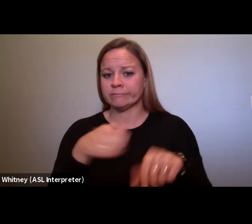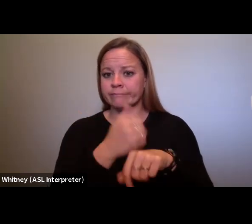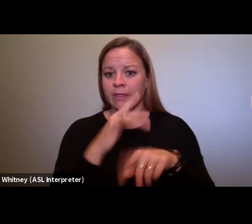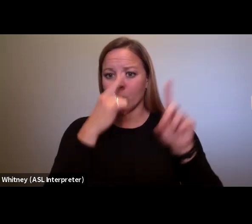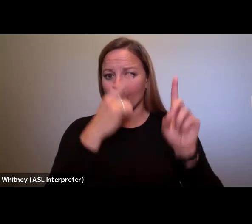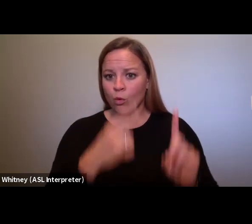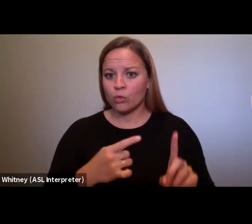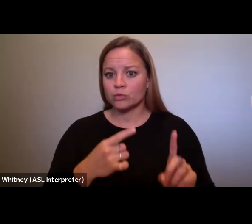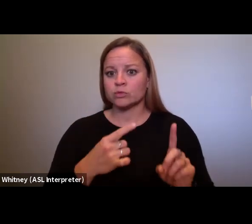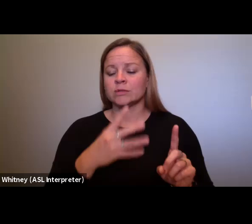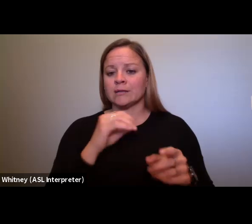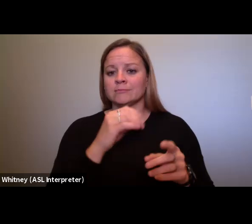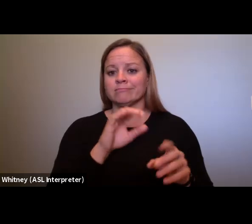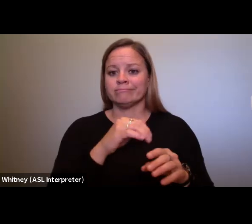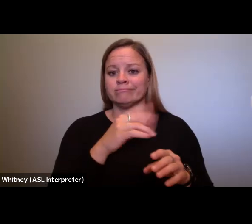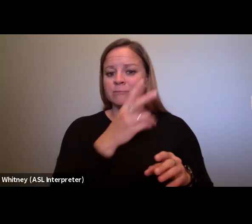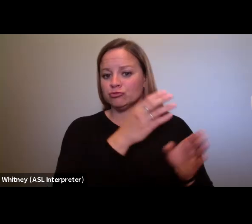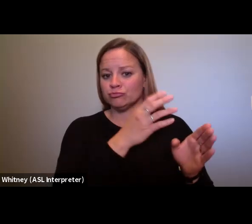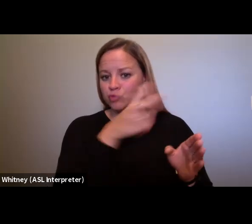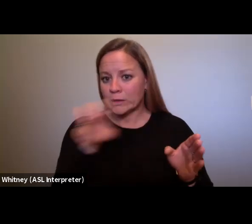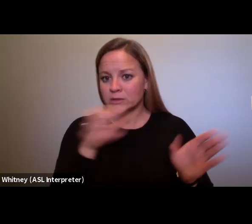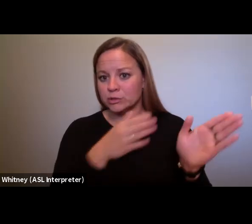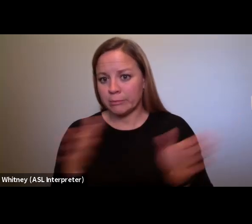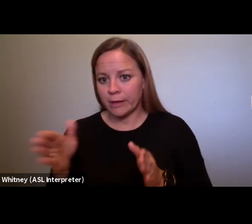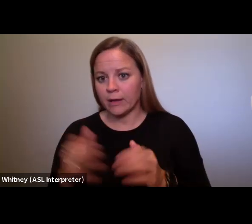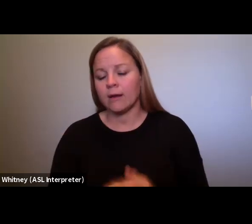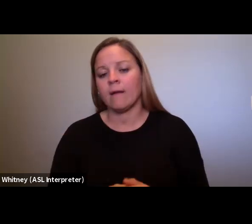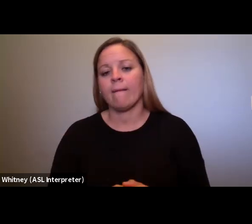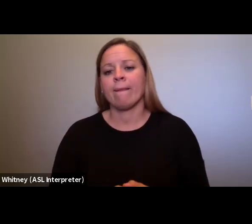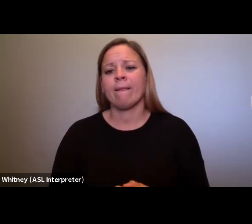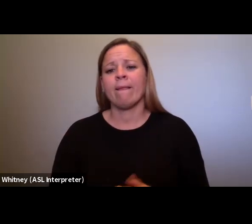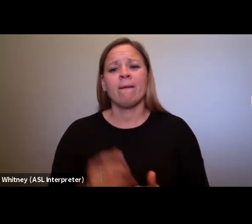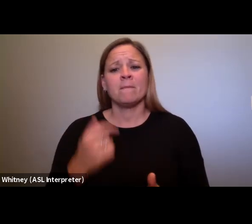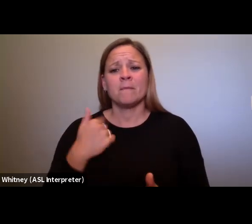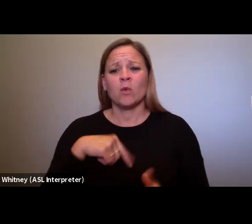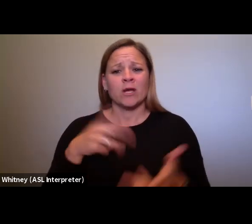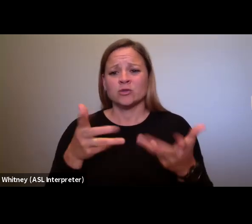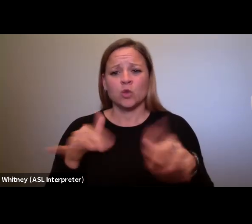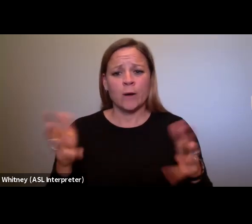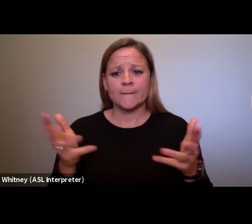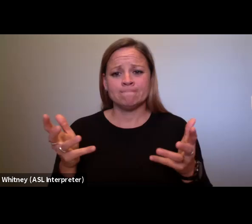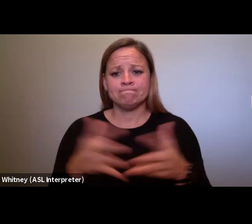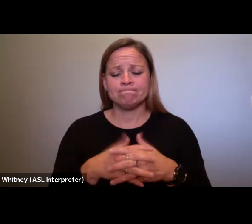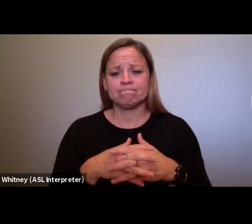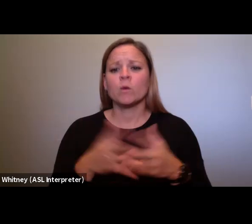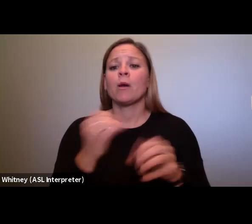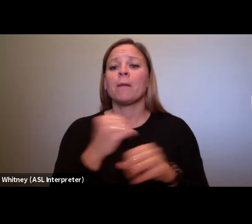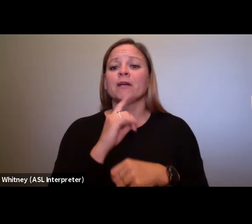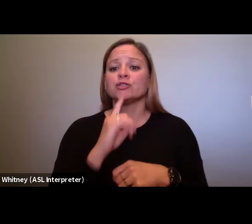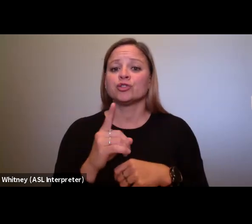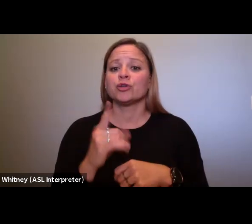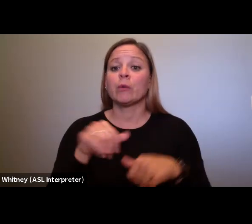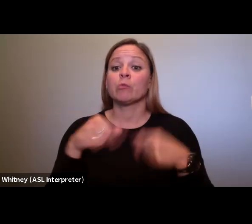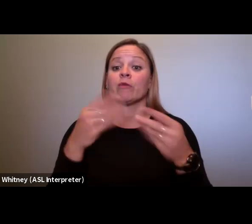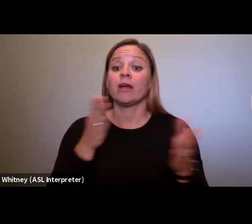a transition plan, right? And so what we don't want to do is we want to make sure that we're providing services